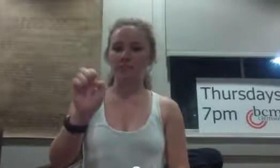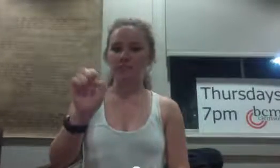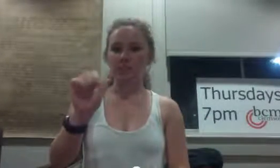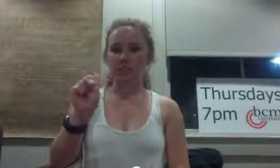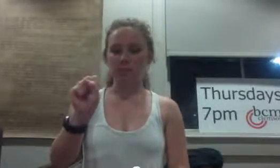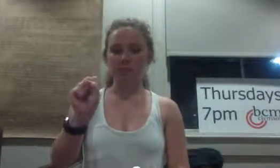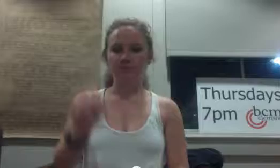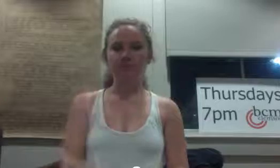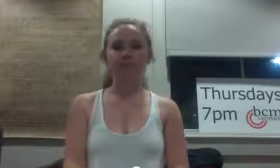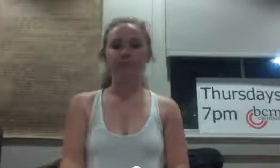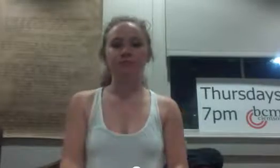Cells